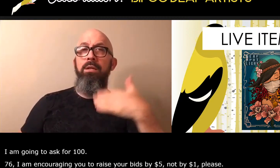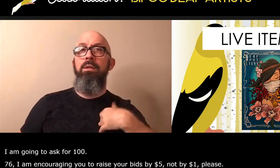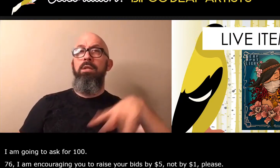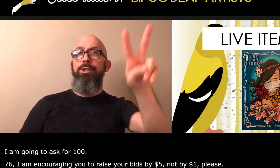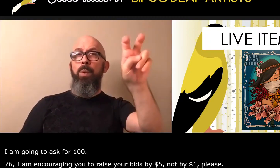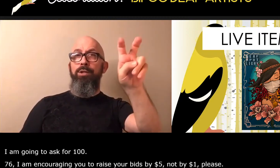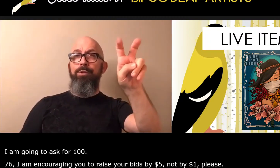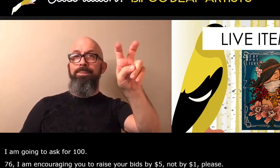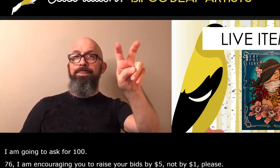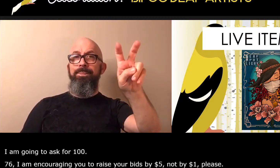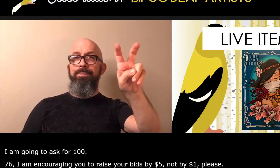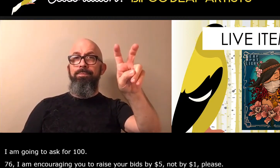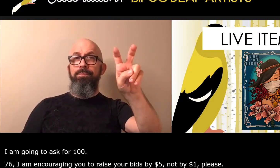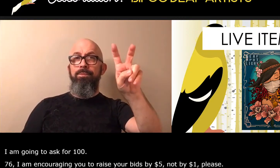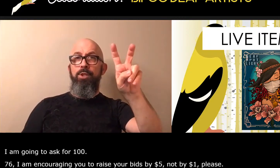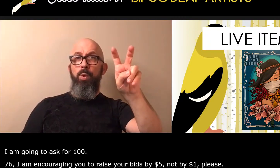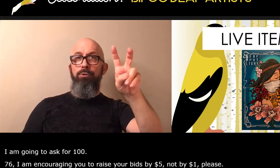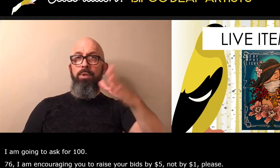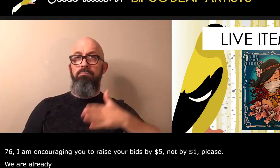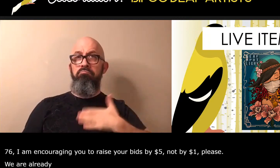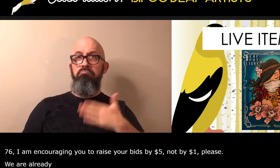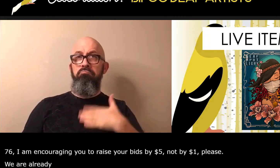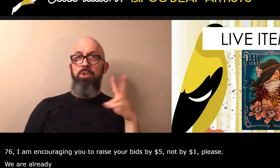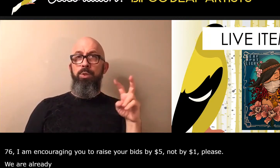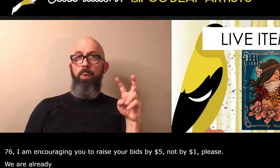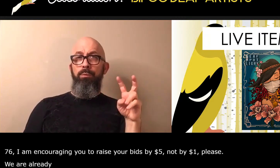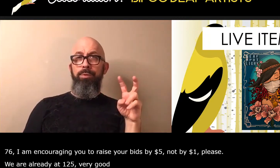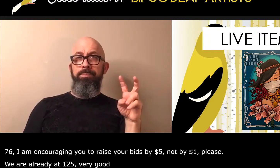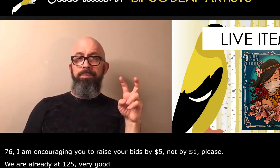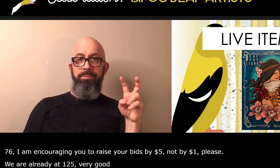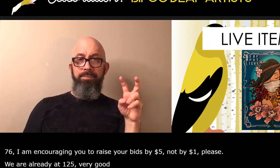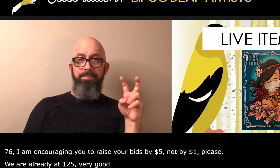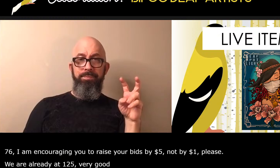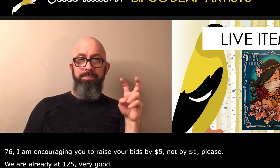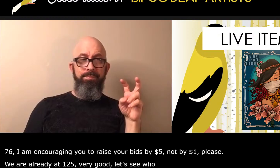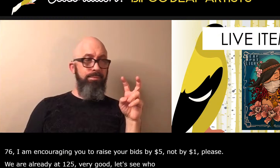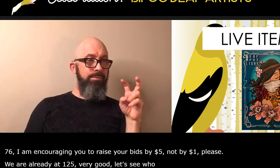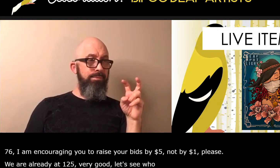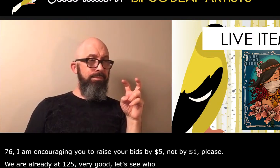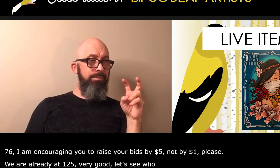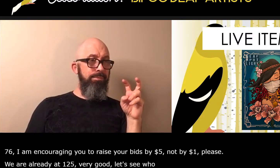We're already at 125. Very good. Let's see who's going to make it 200.